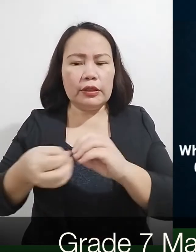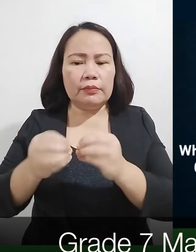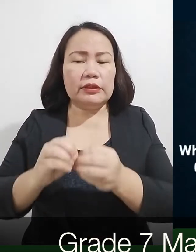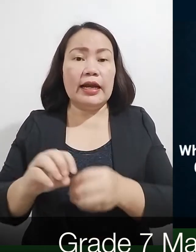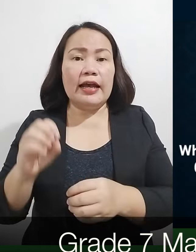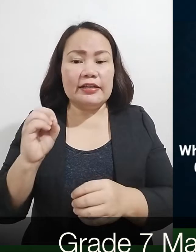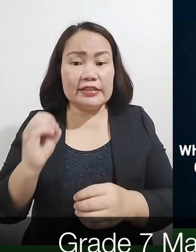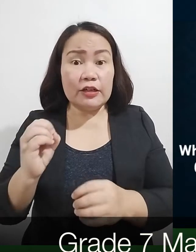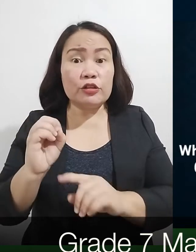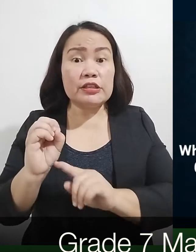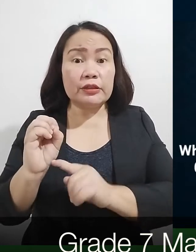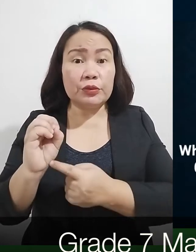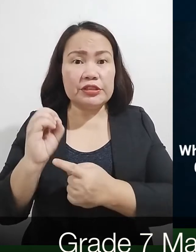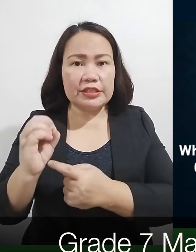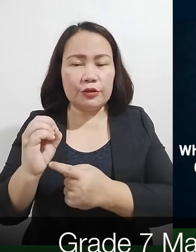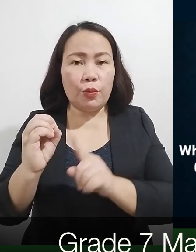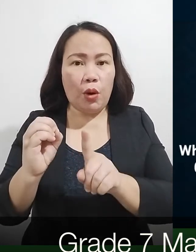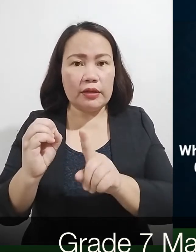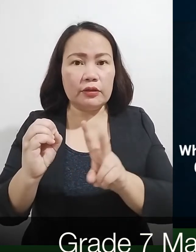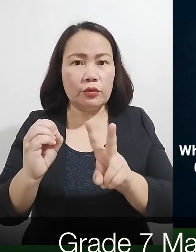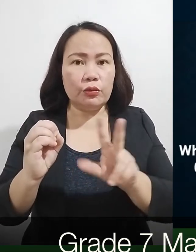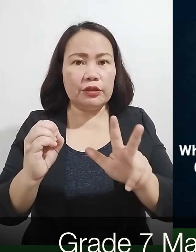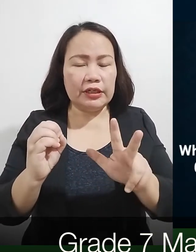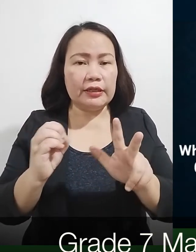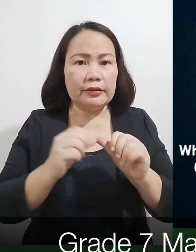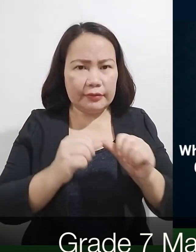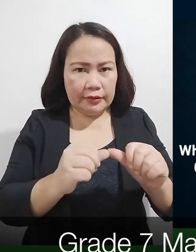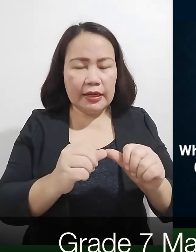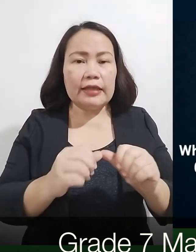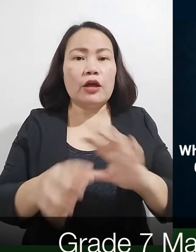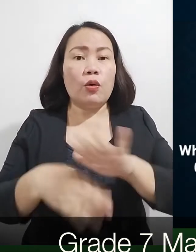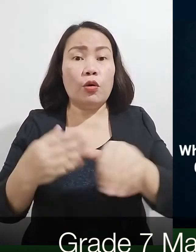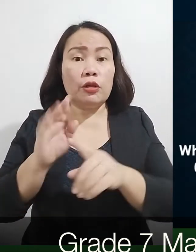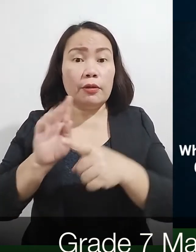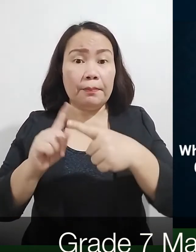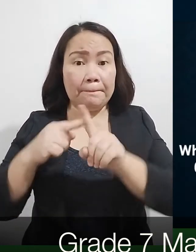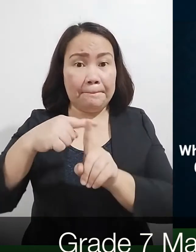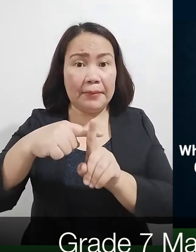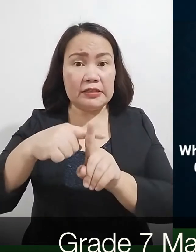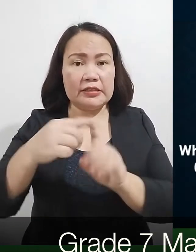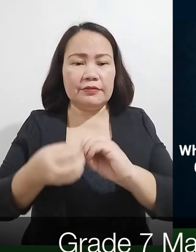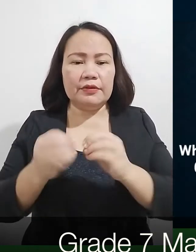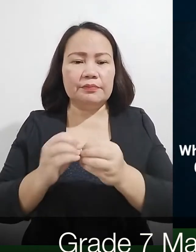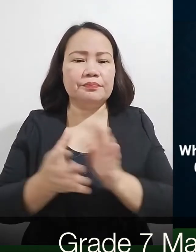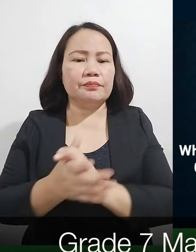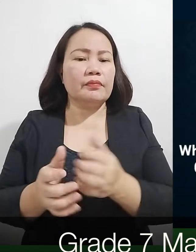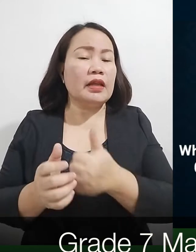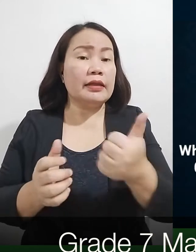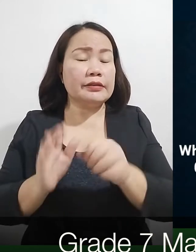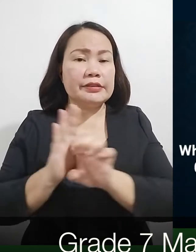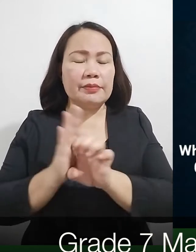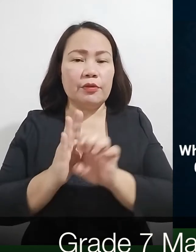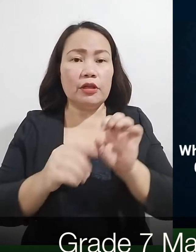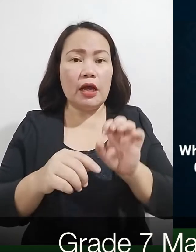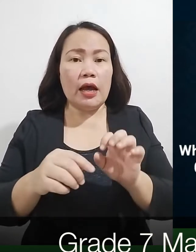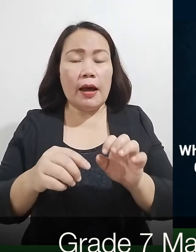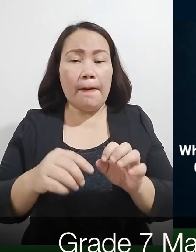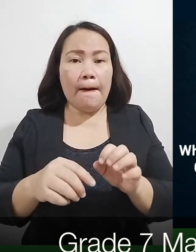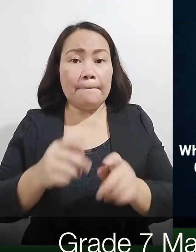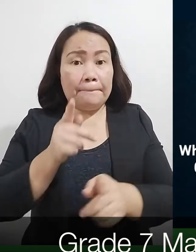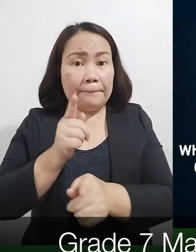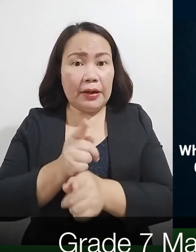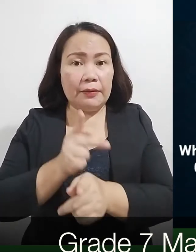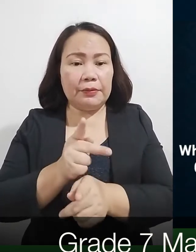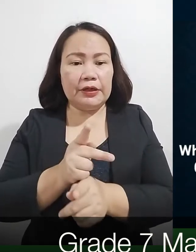si 0 and all the positive integers. Another example, proper fraction, where we